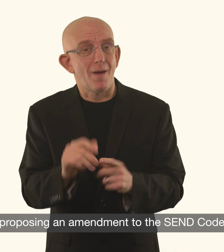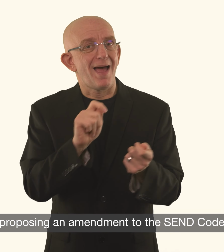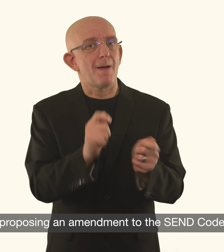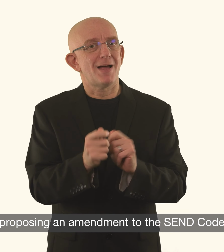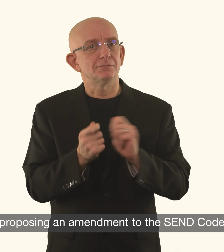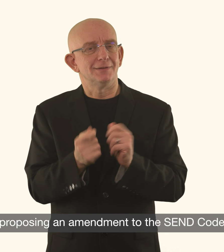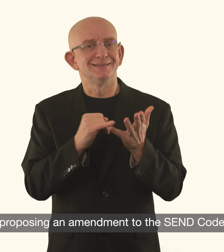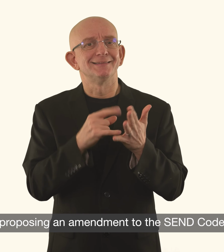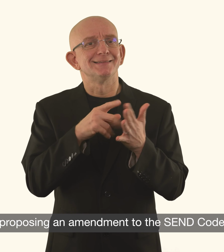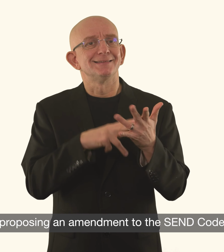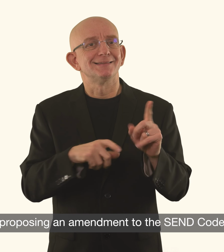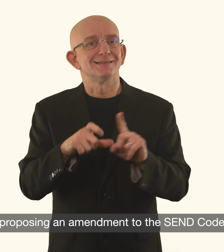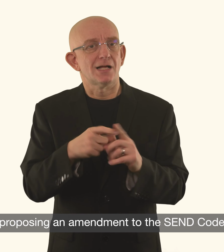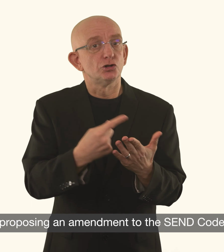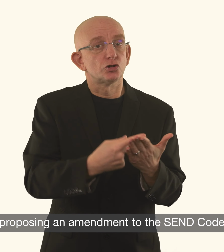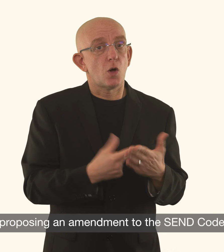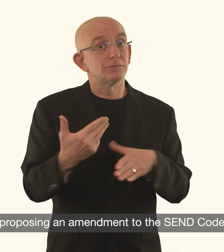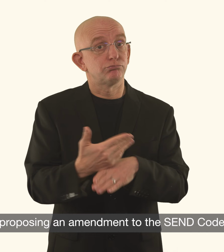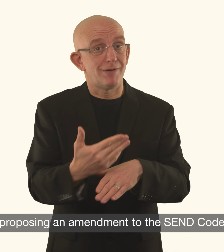by proposing an amendment to the SEND code of practice.